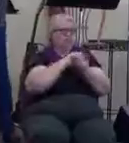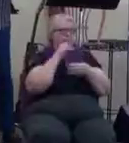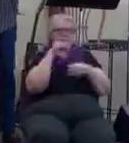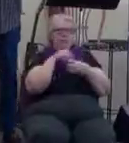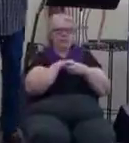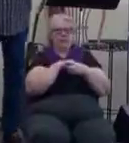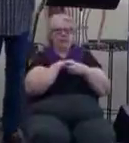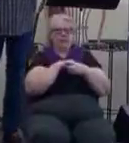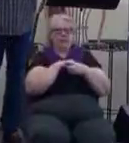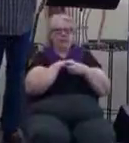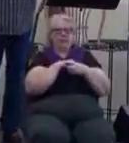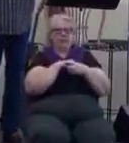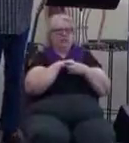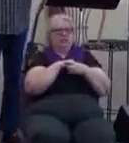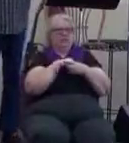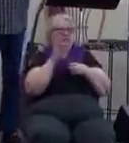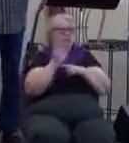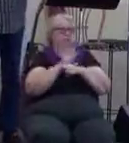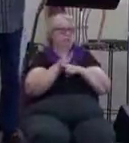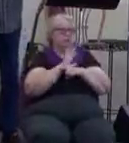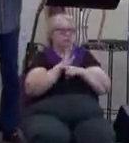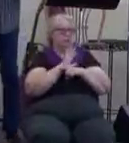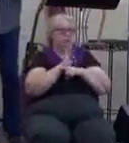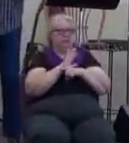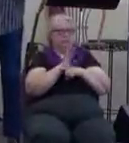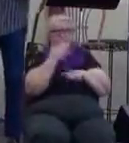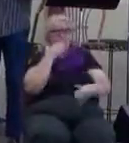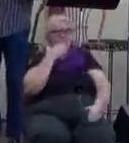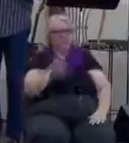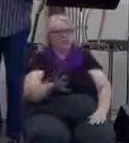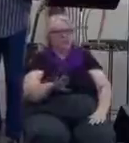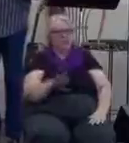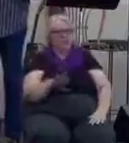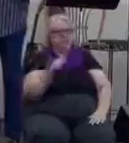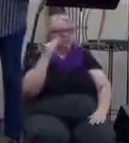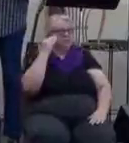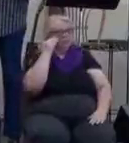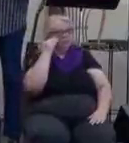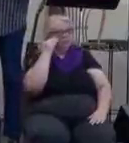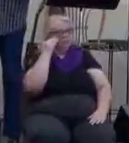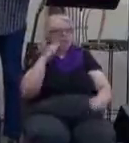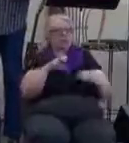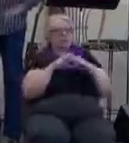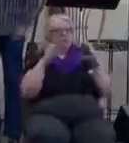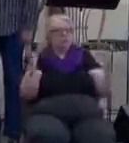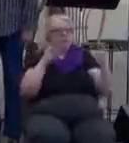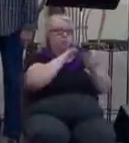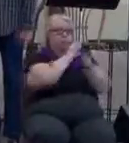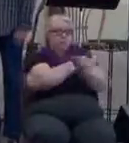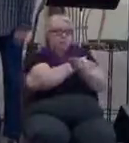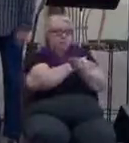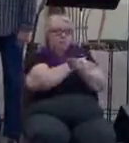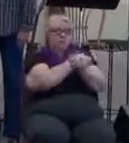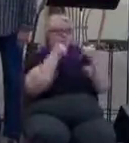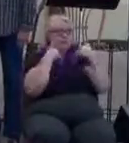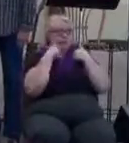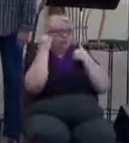these rated movies and stuff. Do you know how powerful those people could be if they were doing it for